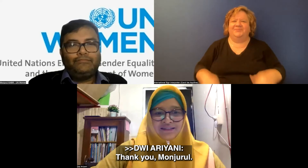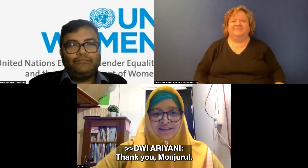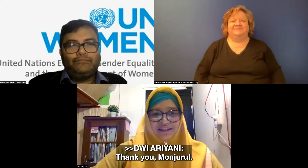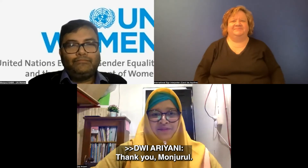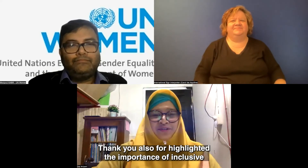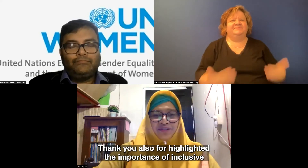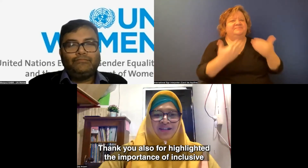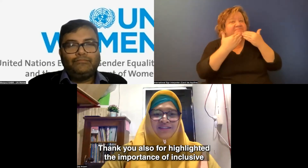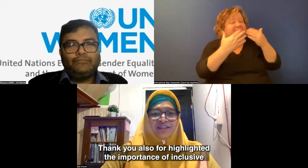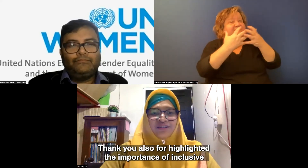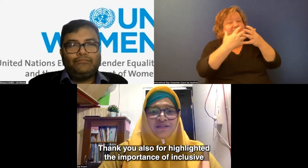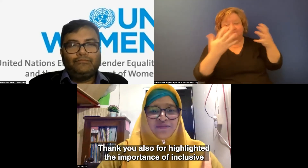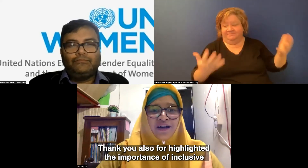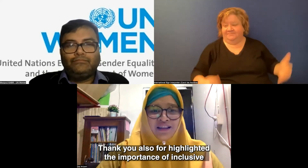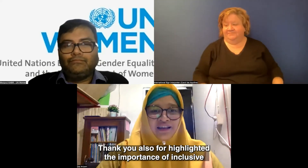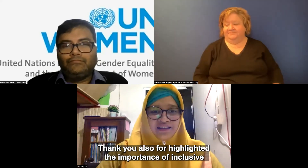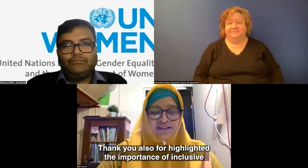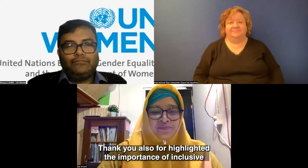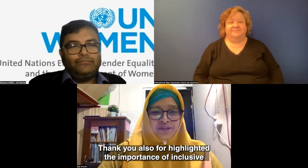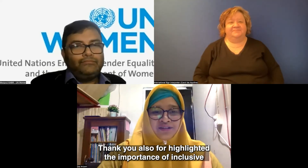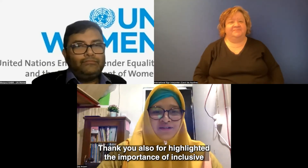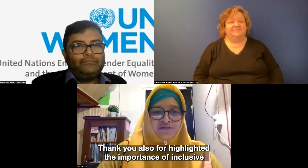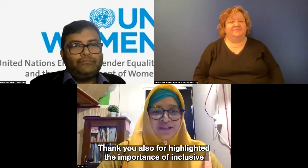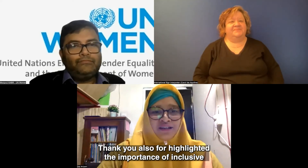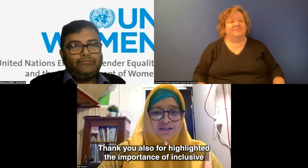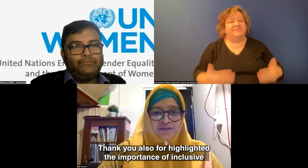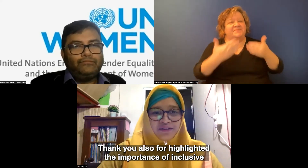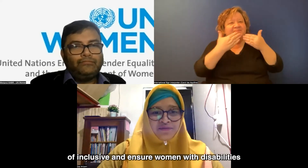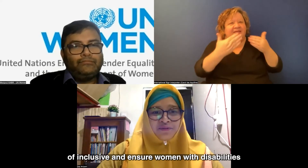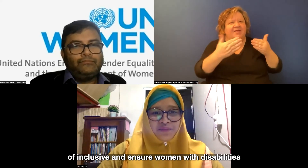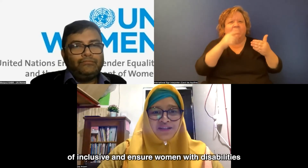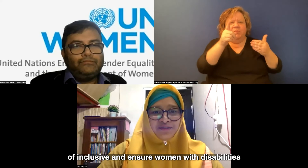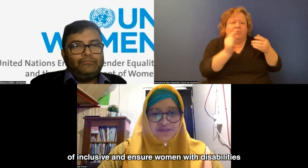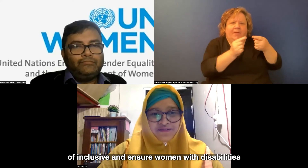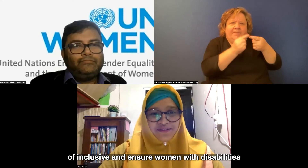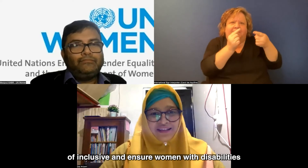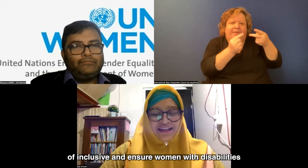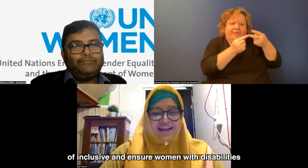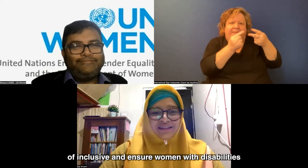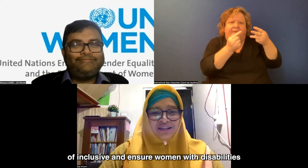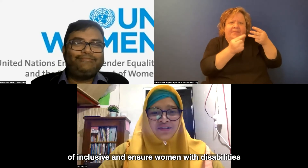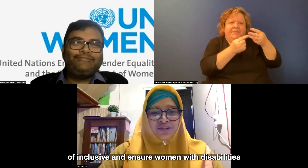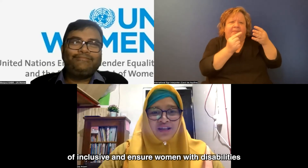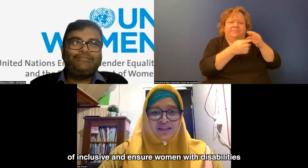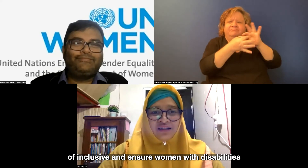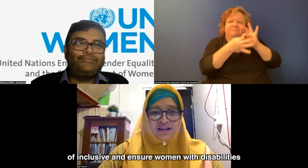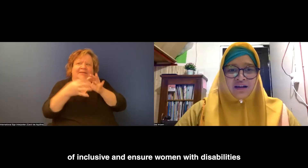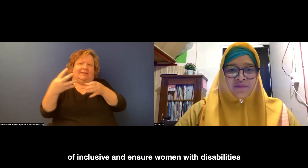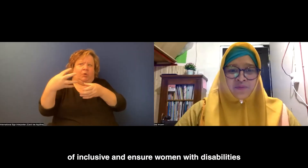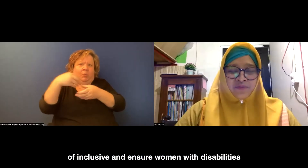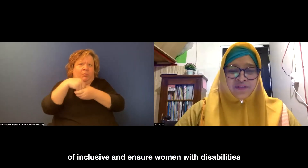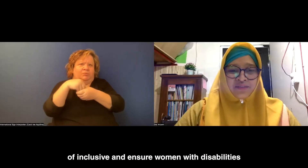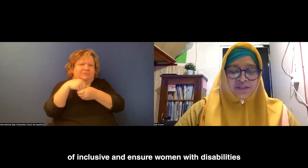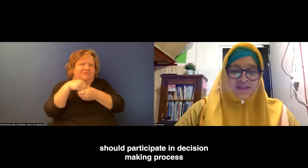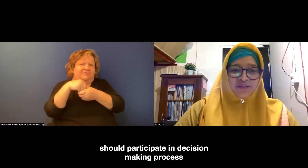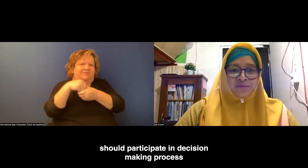Thank you, Monjural. Thank you also for highlighting the importance of inclusive should be inclusive and ensure that